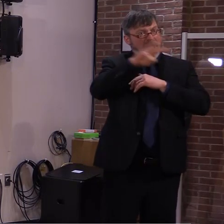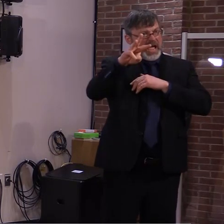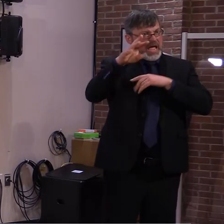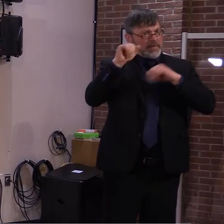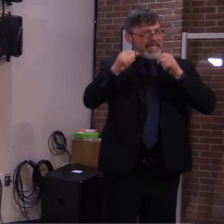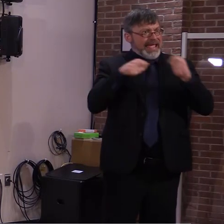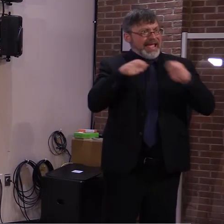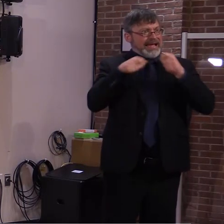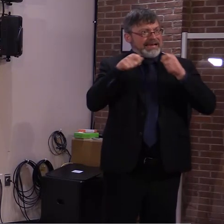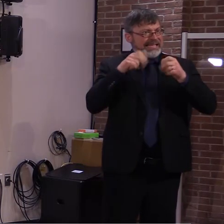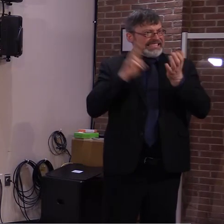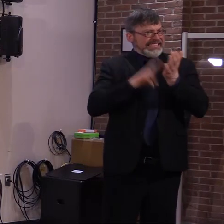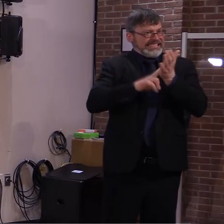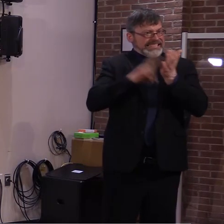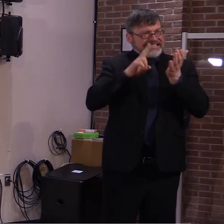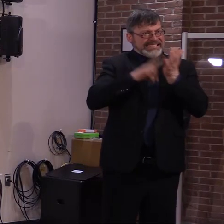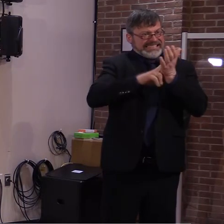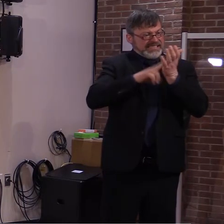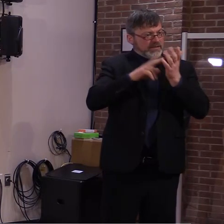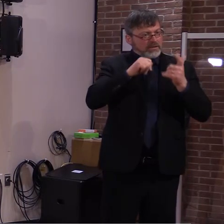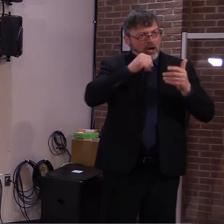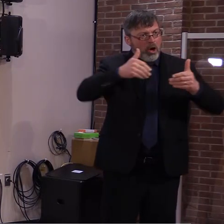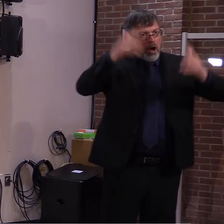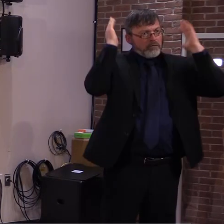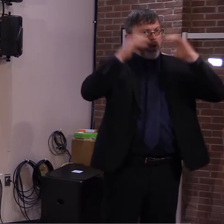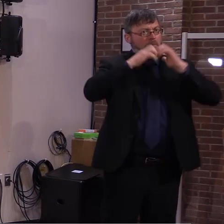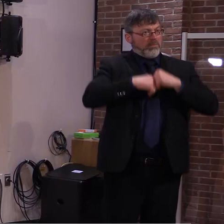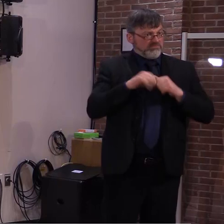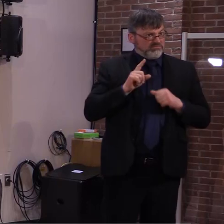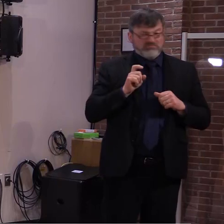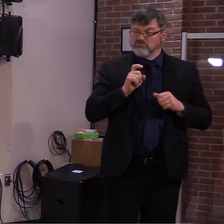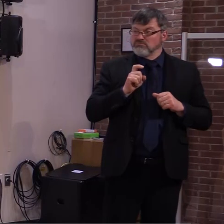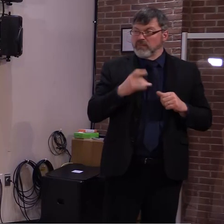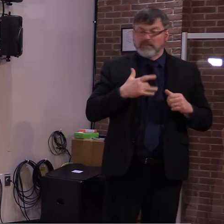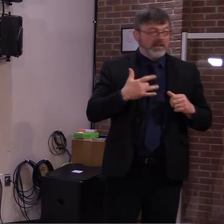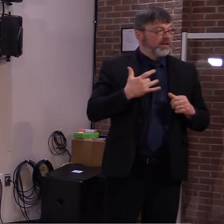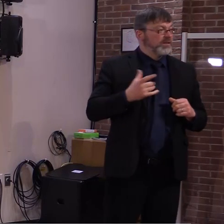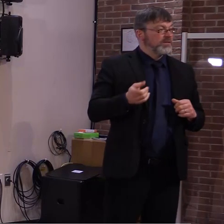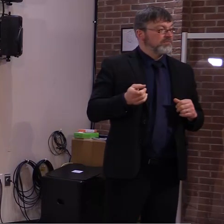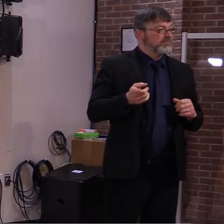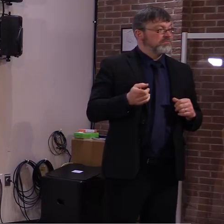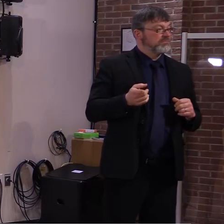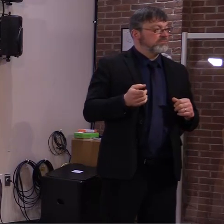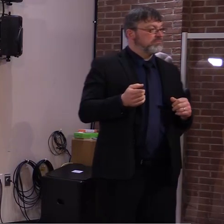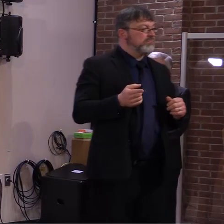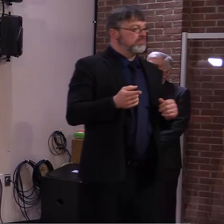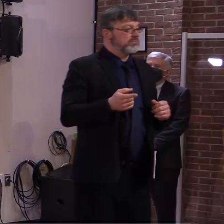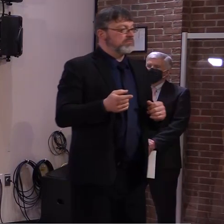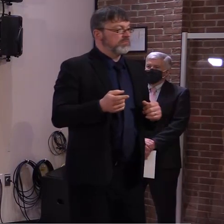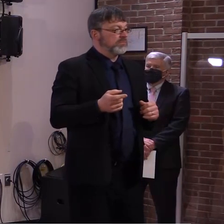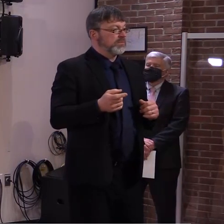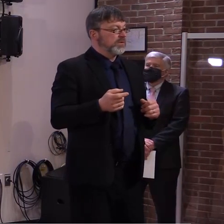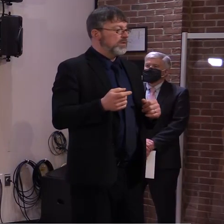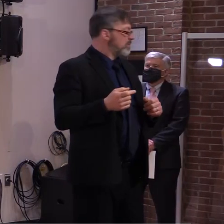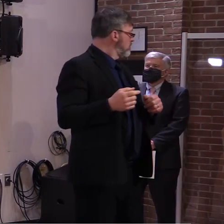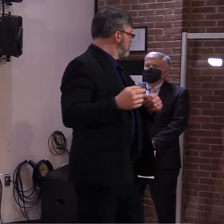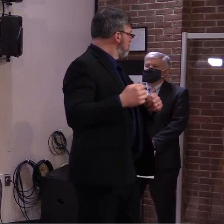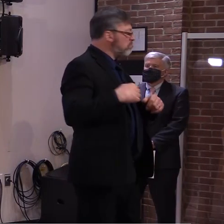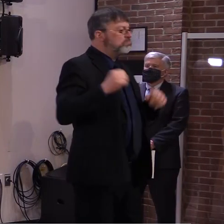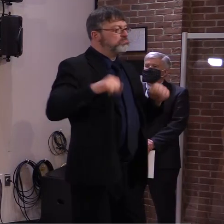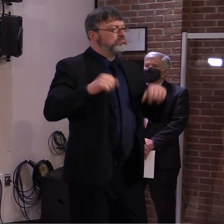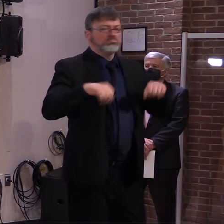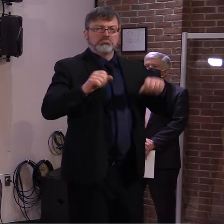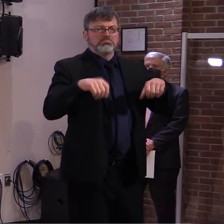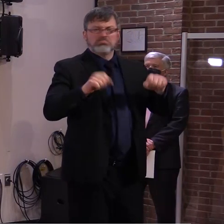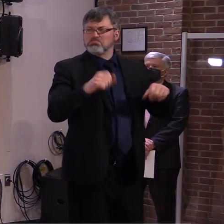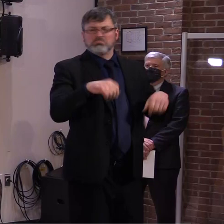in what we're doing at this point. I don't believe it's the largest age band. I think the largest might have been